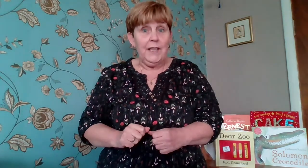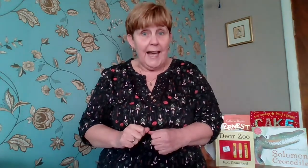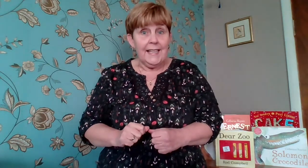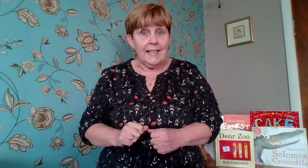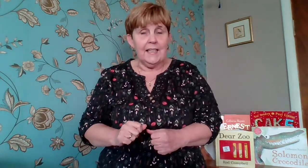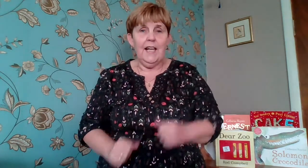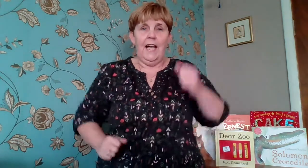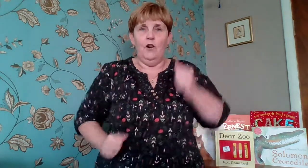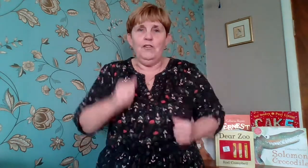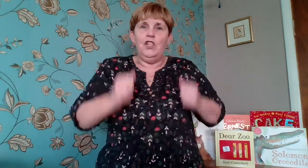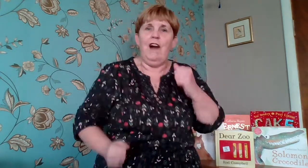get it. And off she ran.